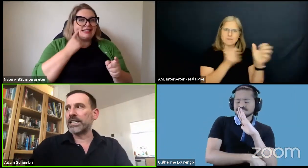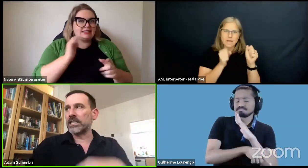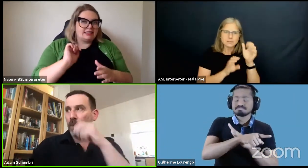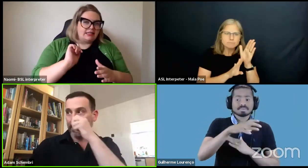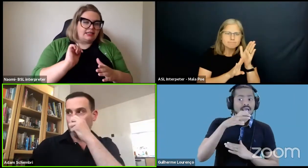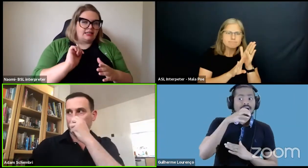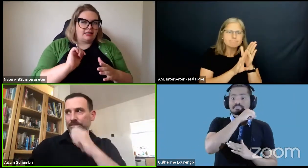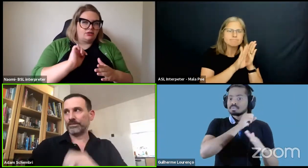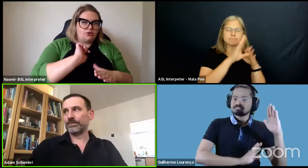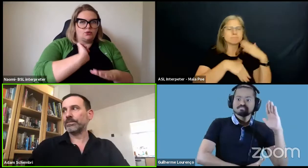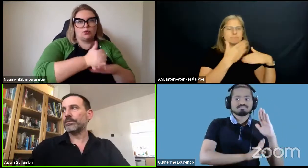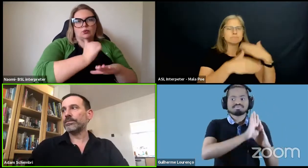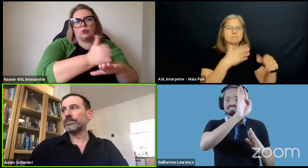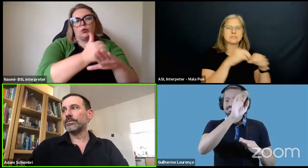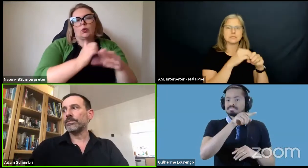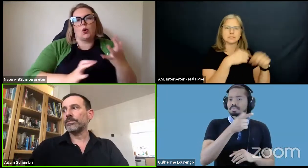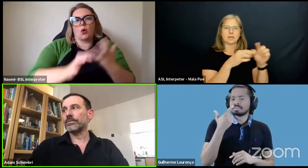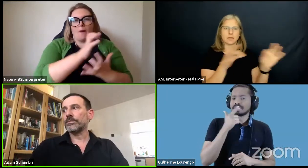might expect.